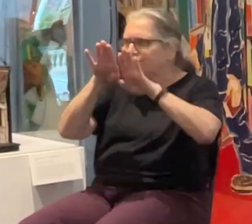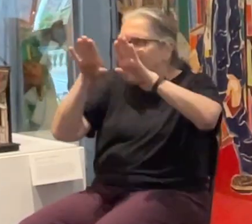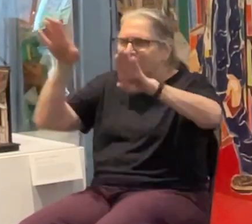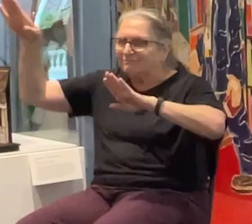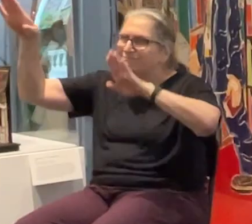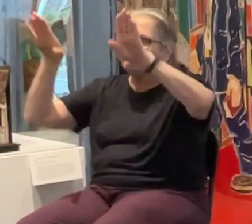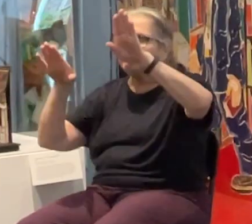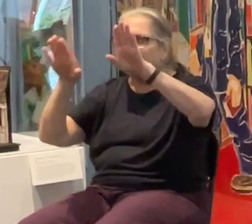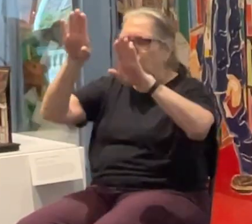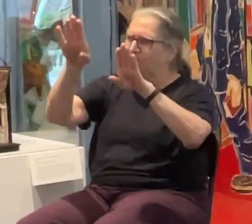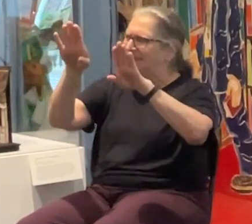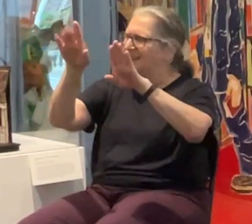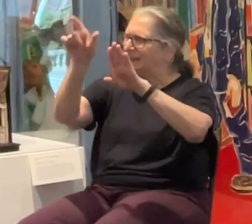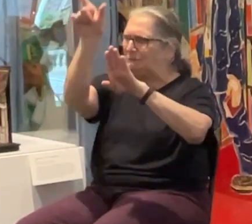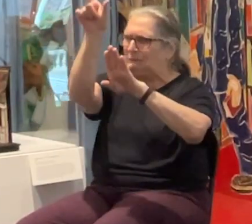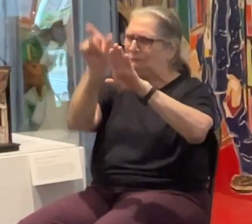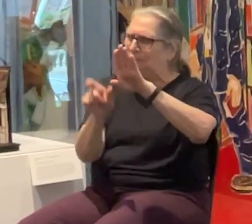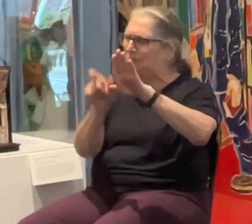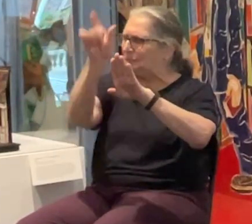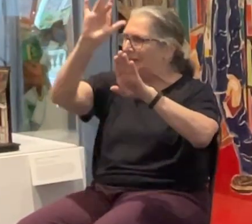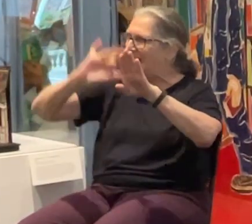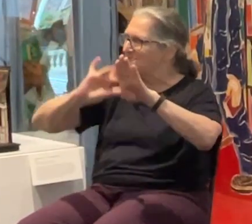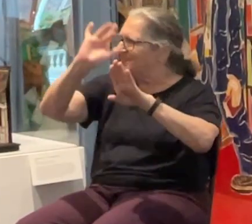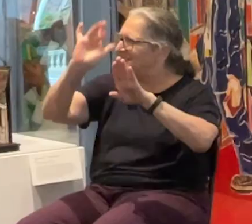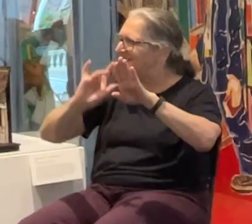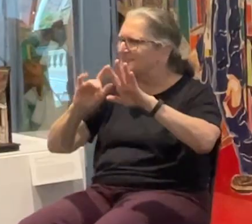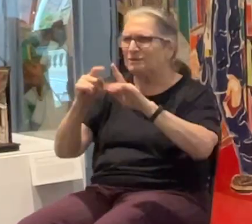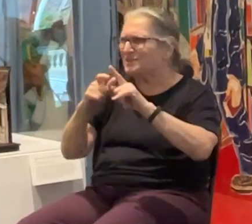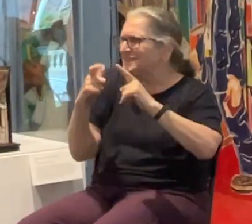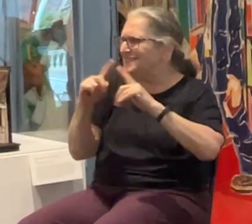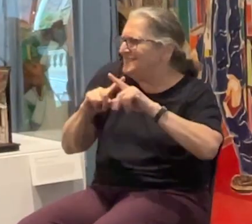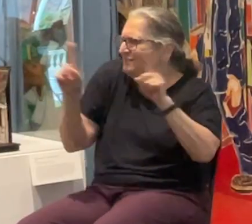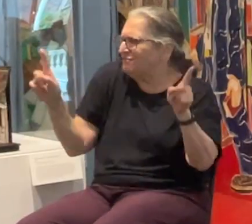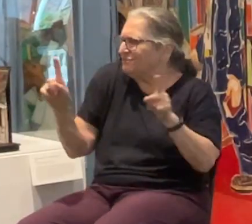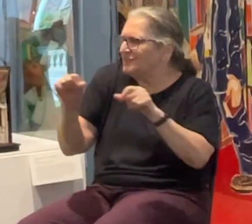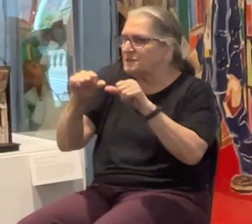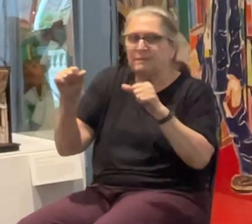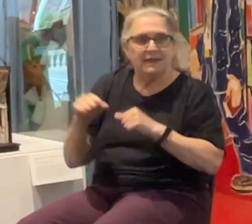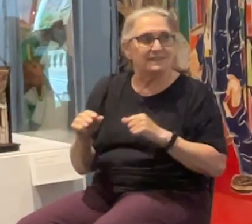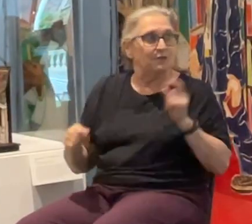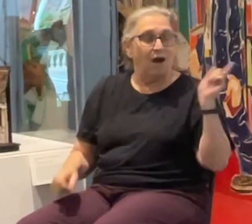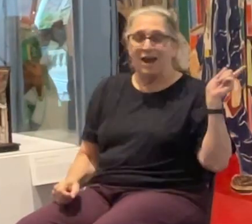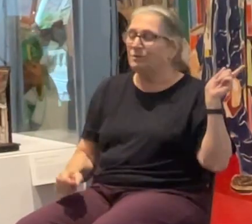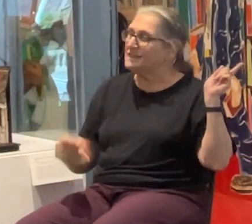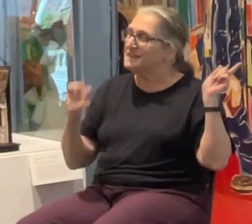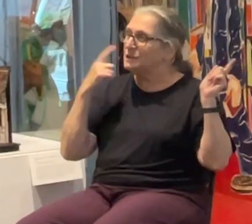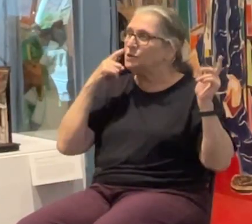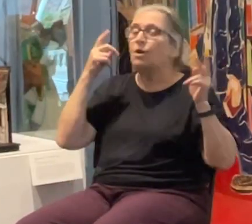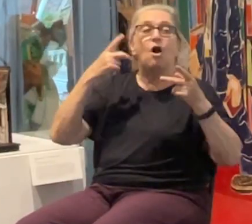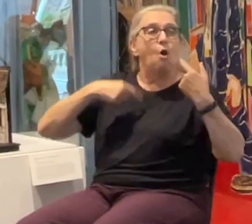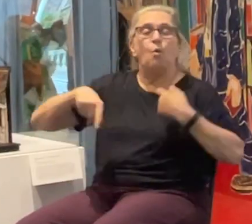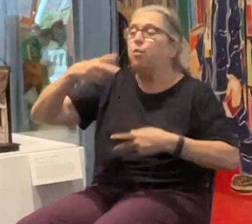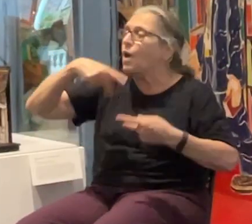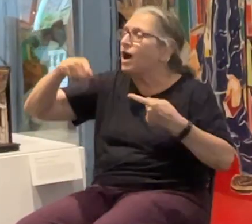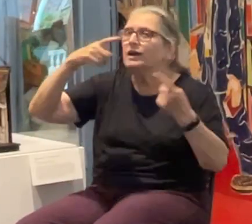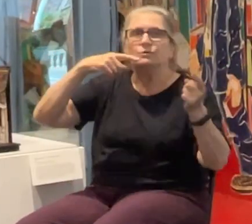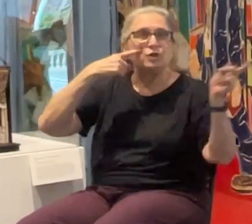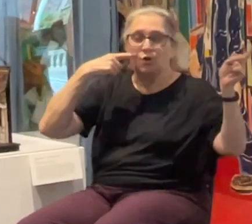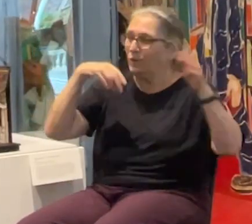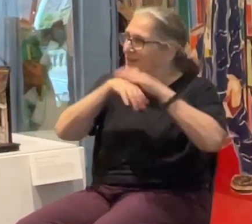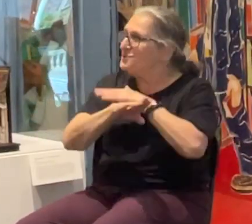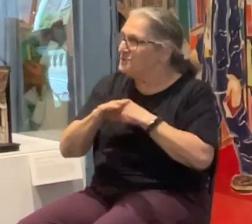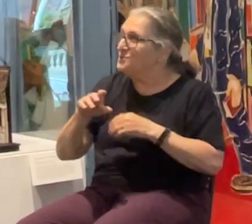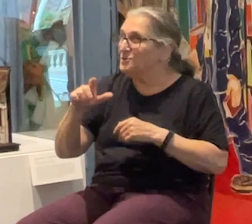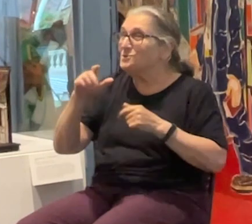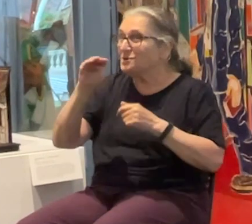had to be filled in. Yep. And one of my favorite stories was finding you wandering around in the mansion in Glenview,